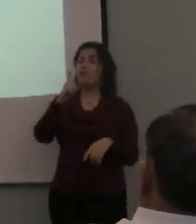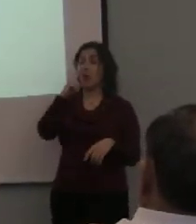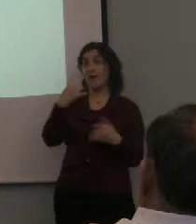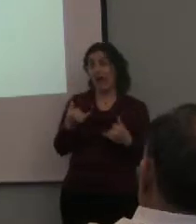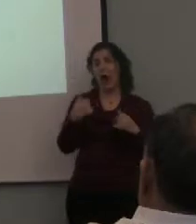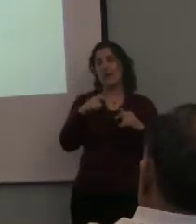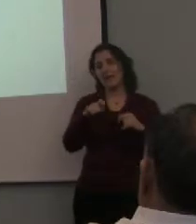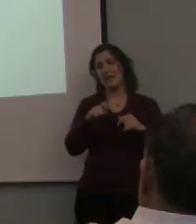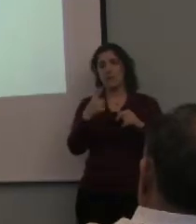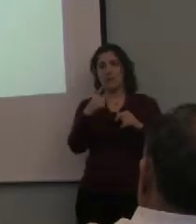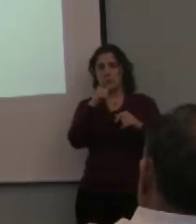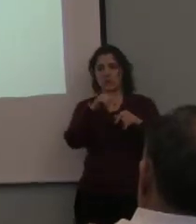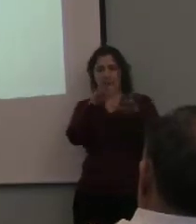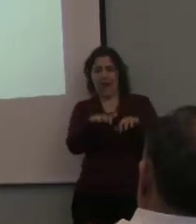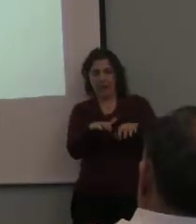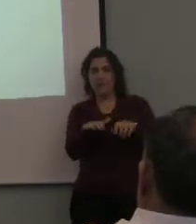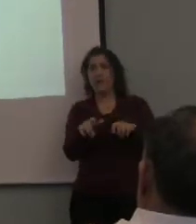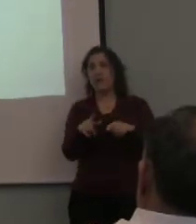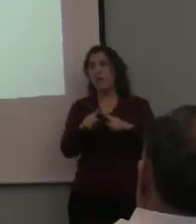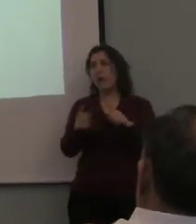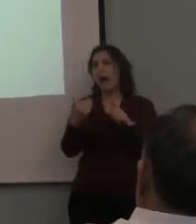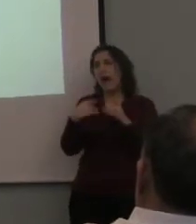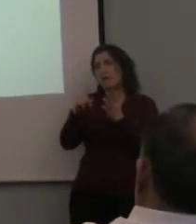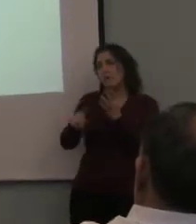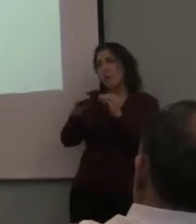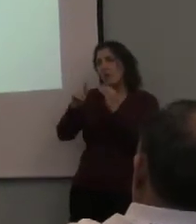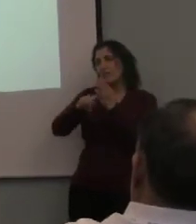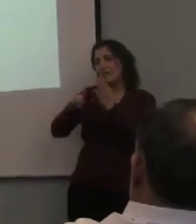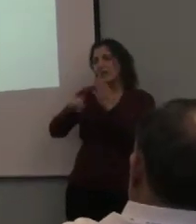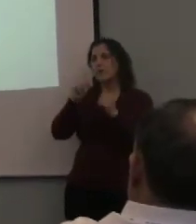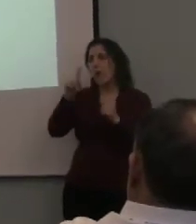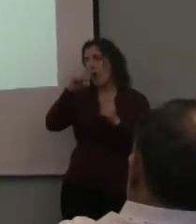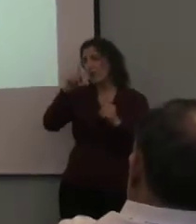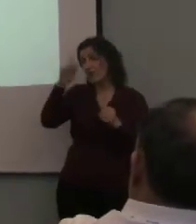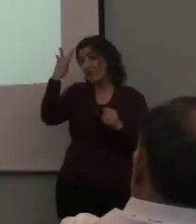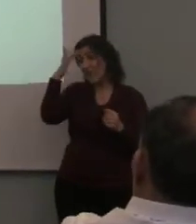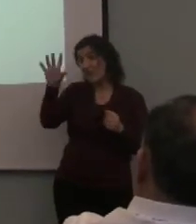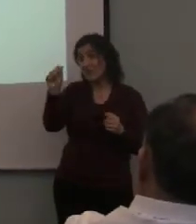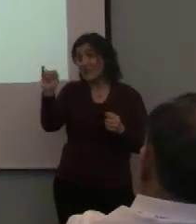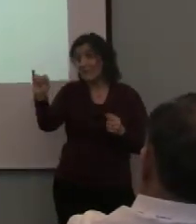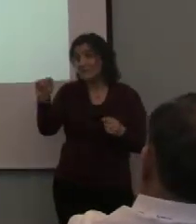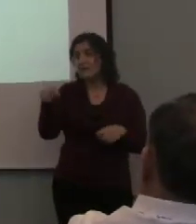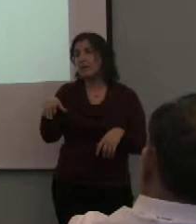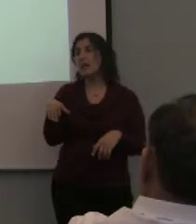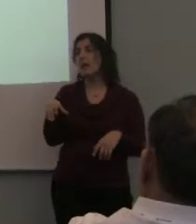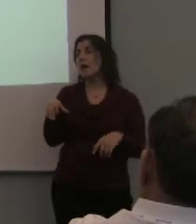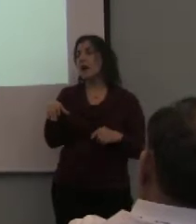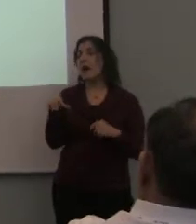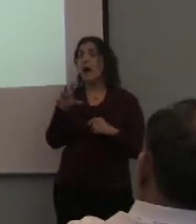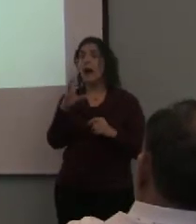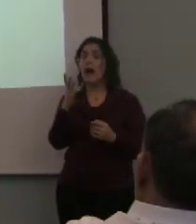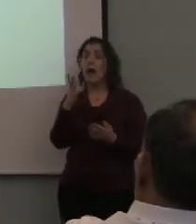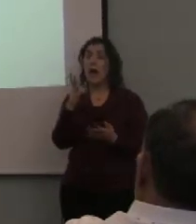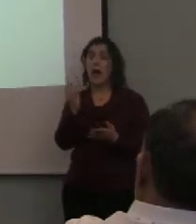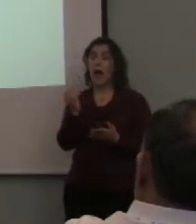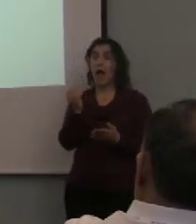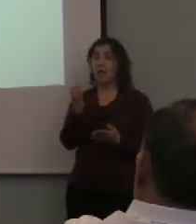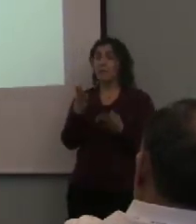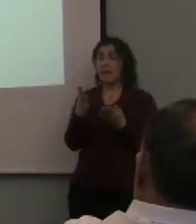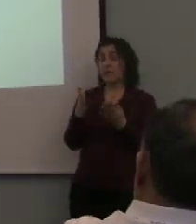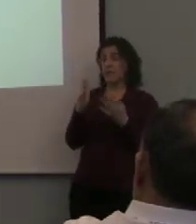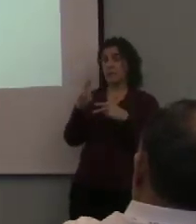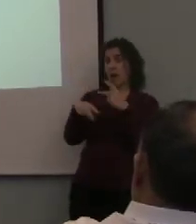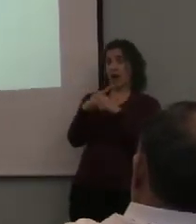but there's research in artificial intelligence, and perhaps a limited agent